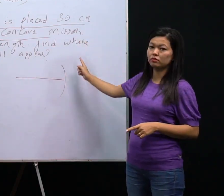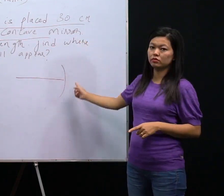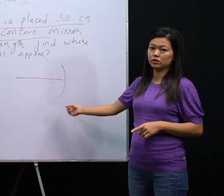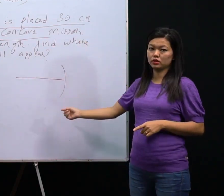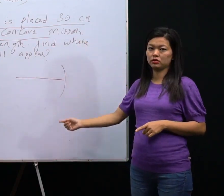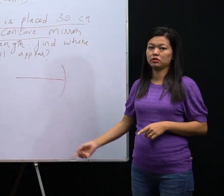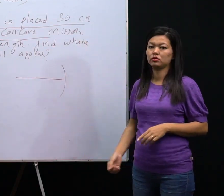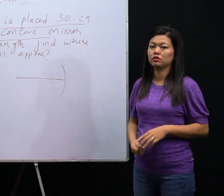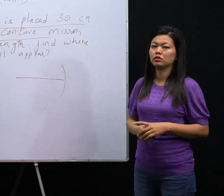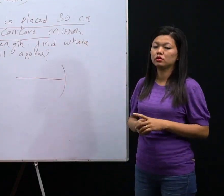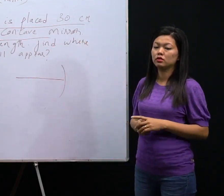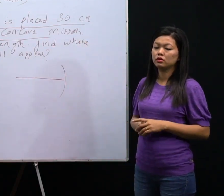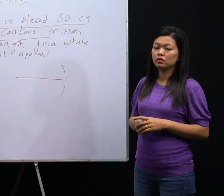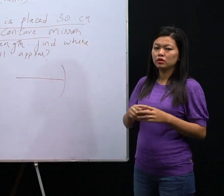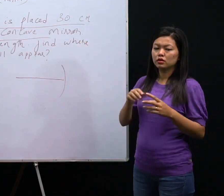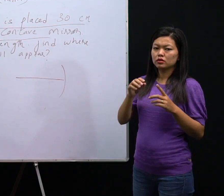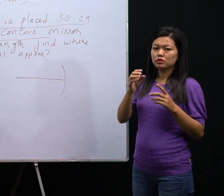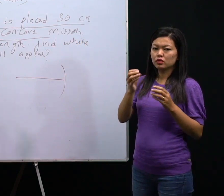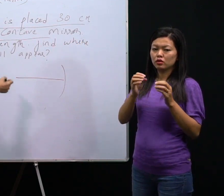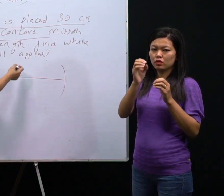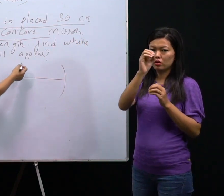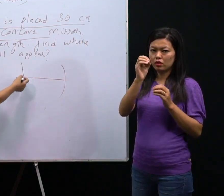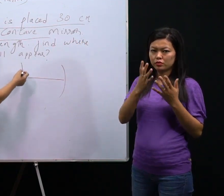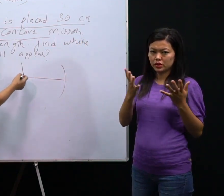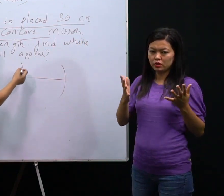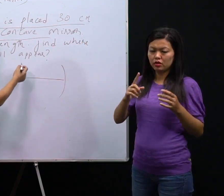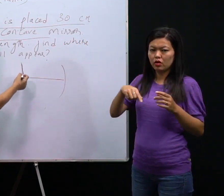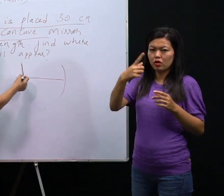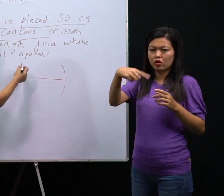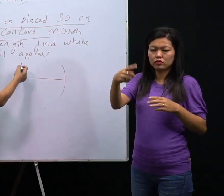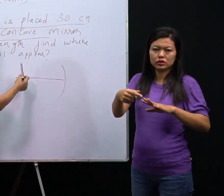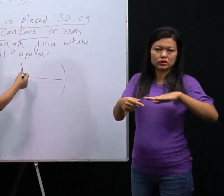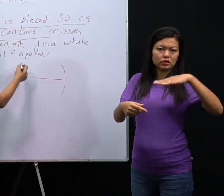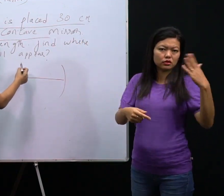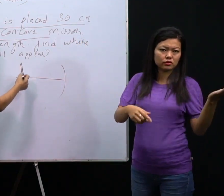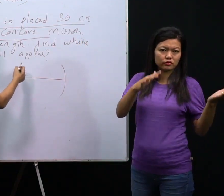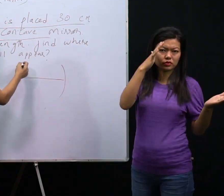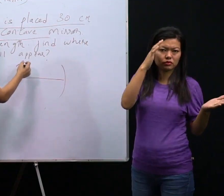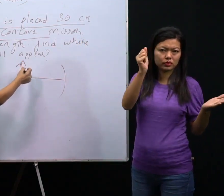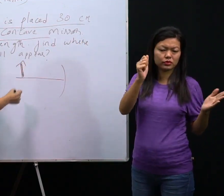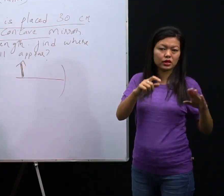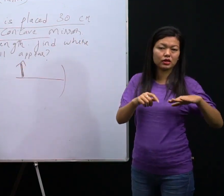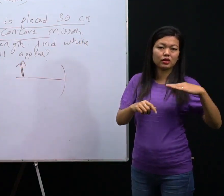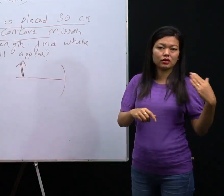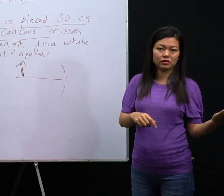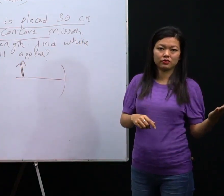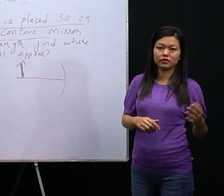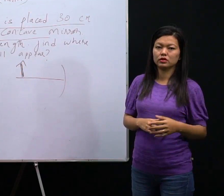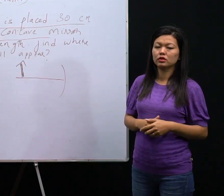object will always be at the left side, right? So they are saying that